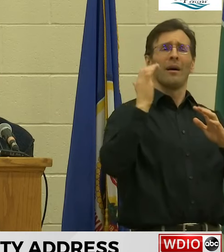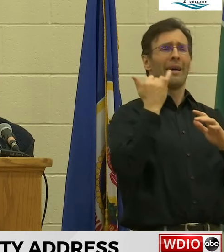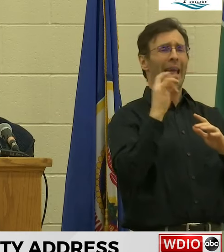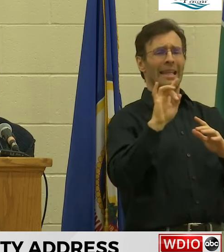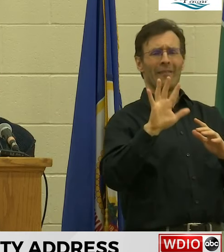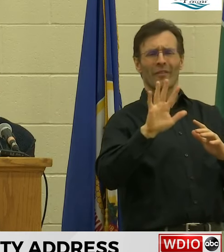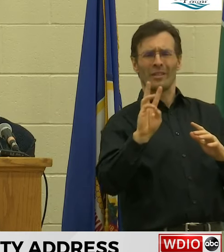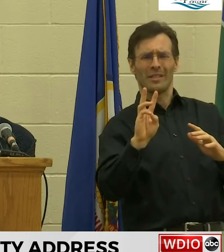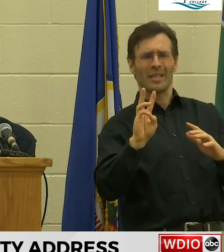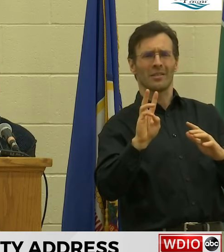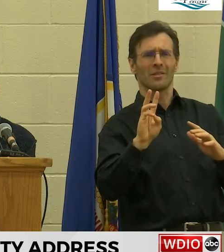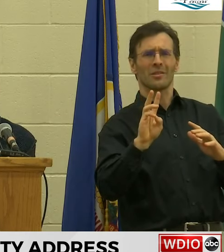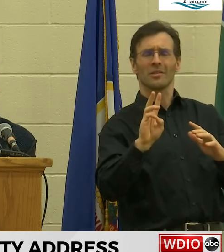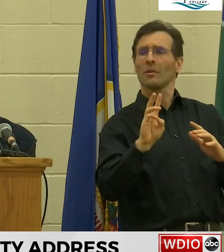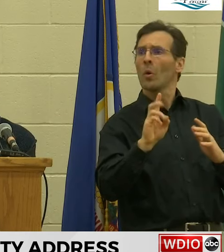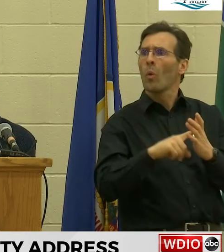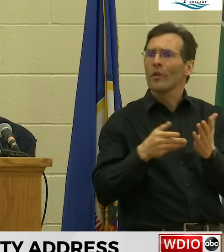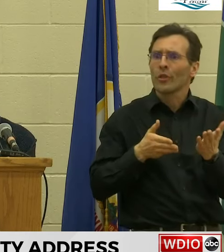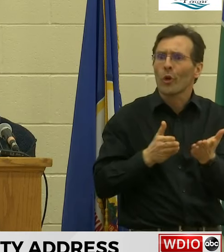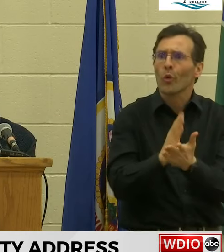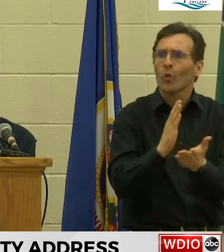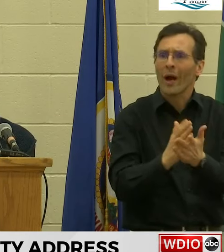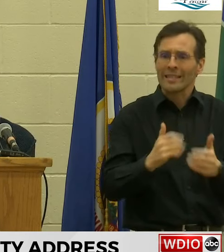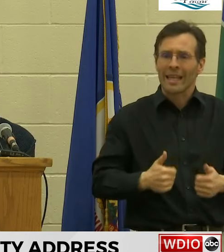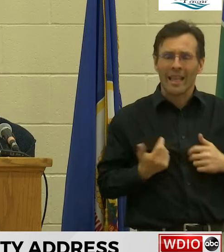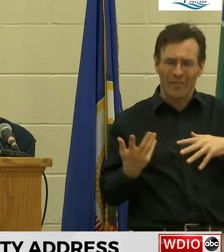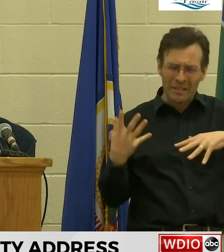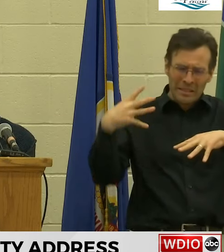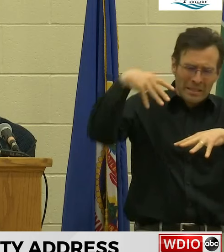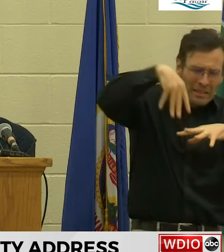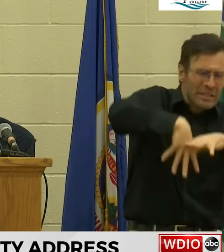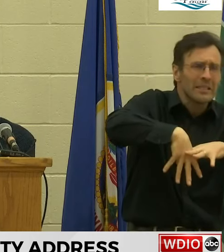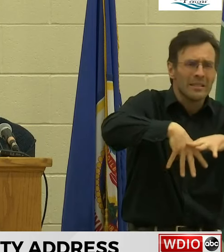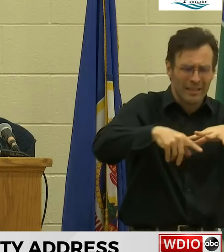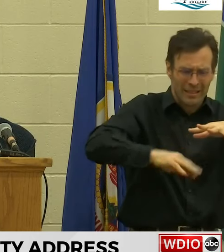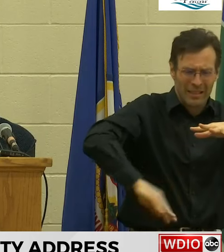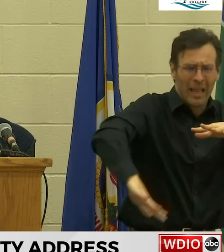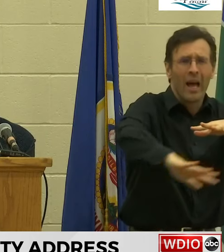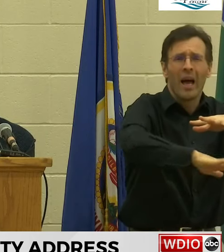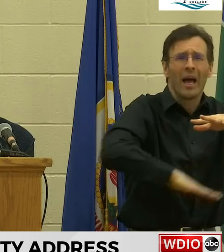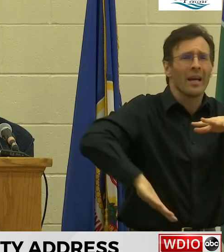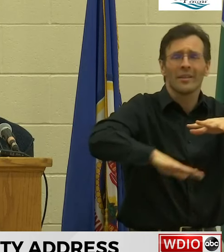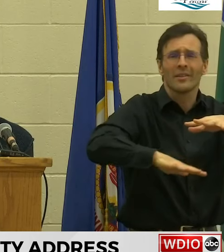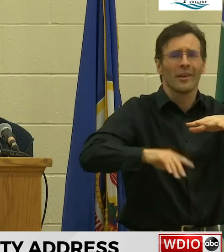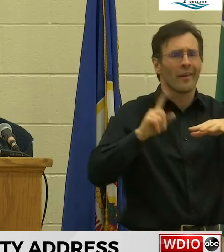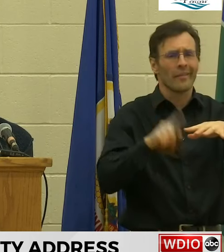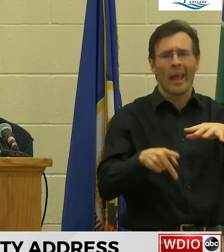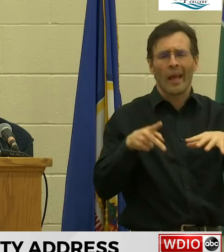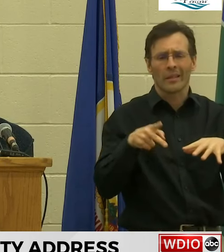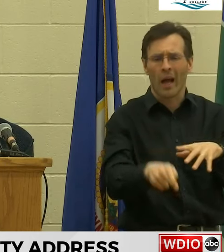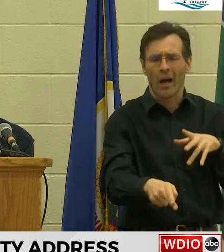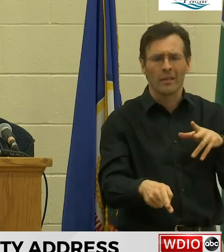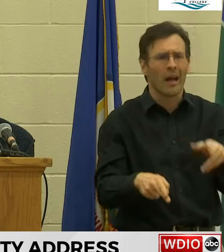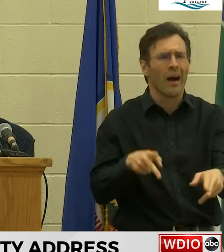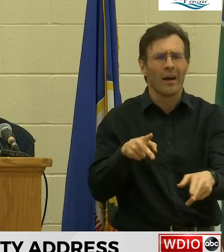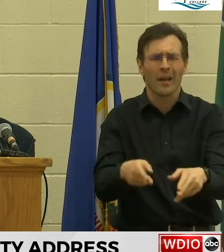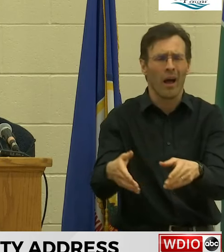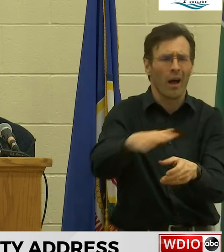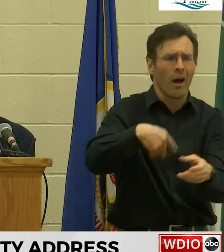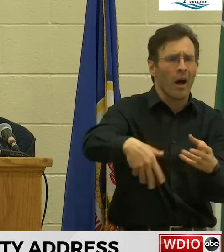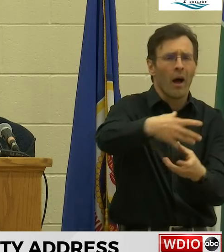are the rights that live in the land that cannot be cut and